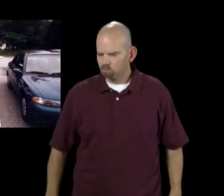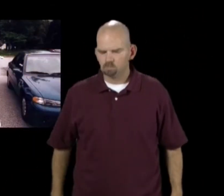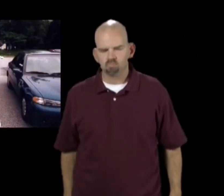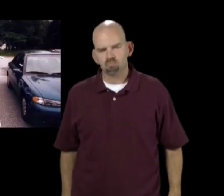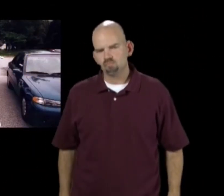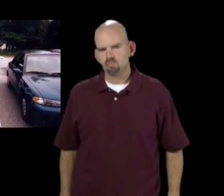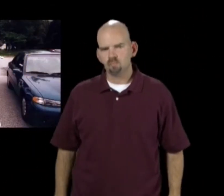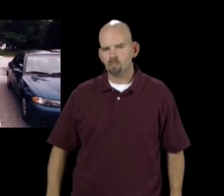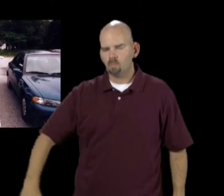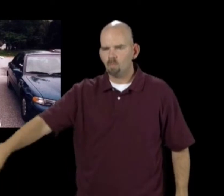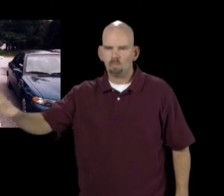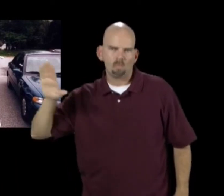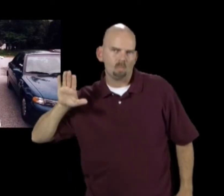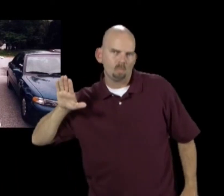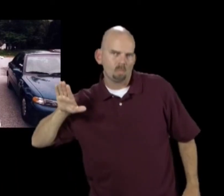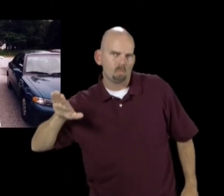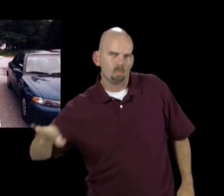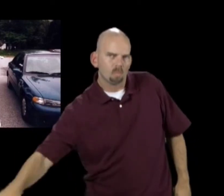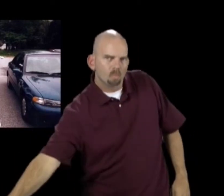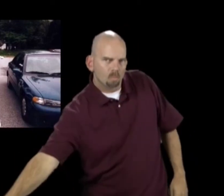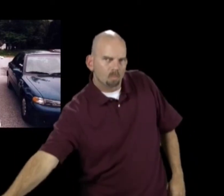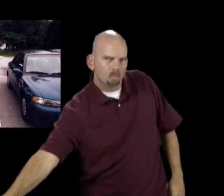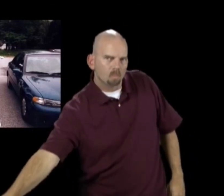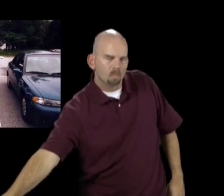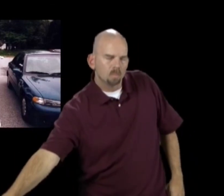and then I put my hand on the car and felt for vibrations.